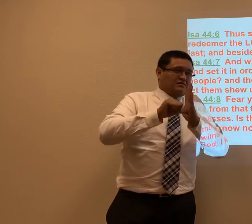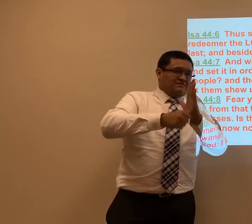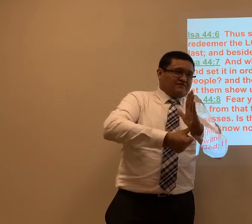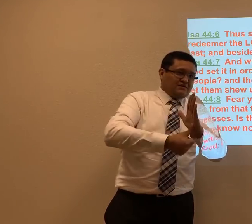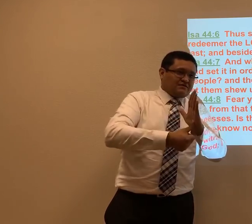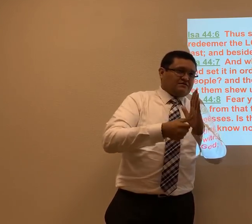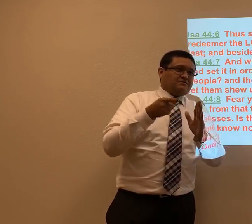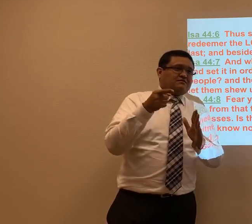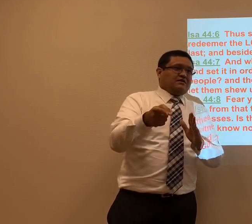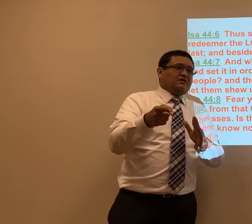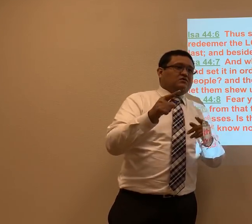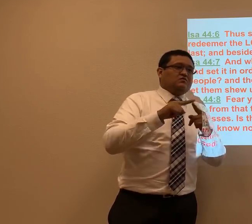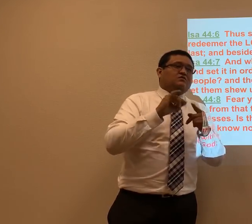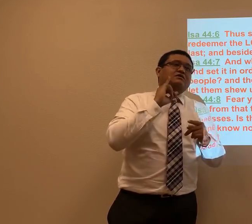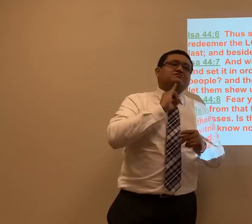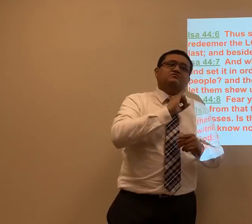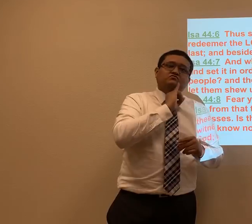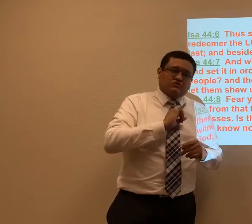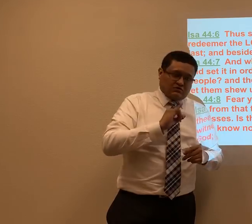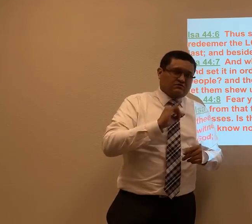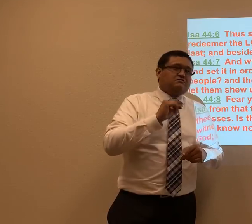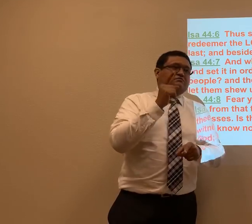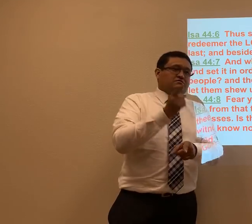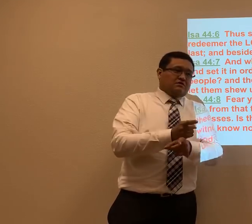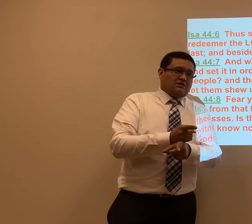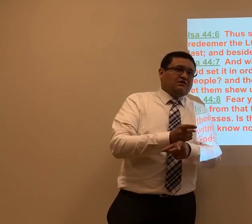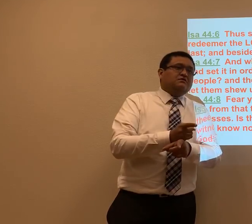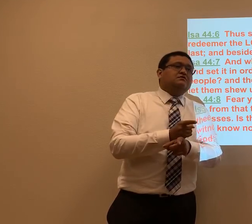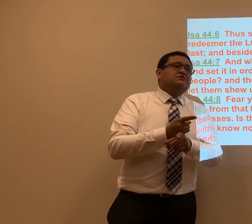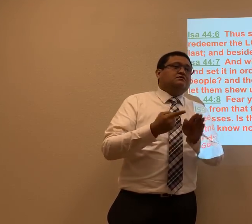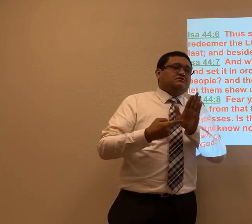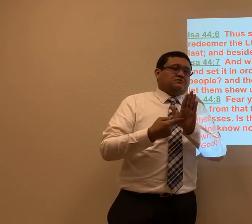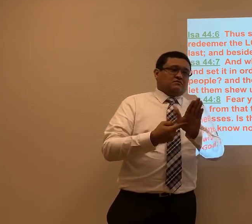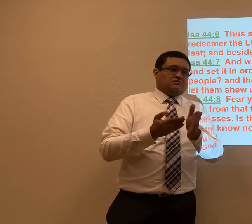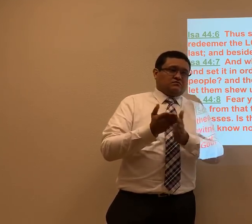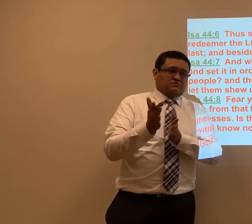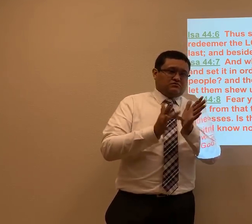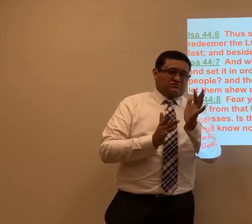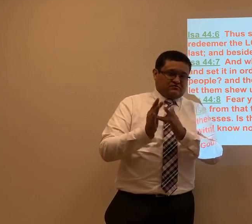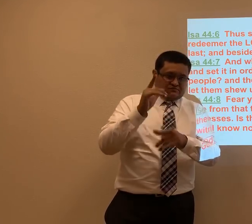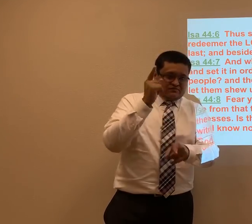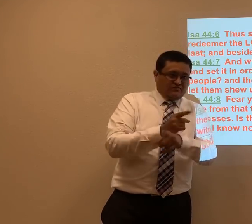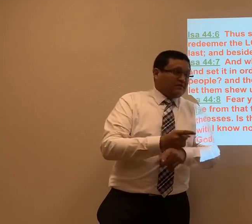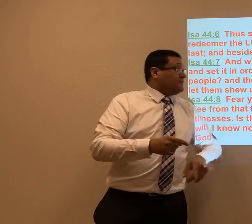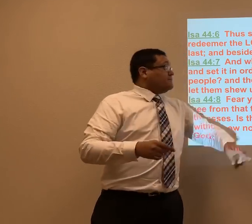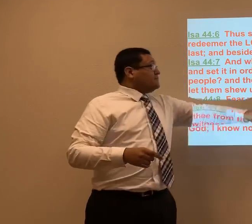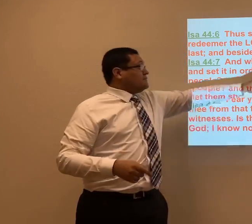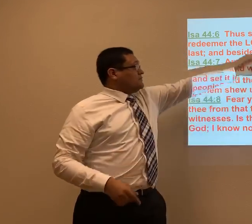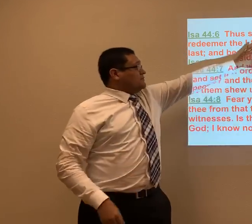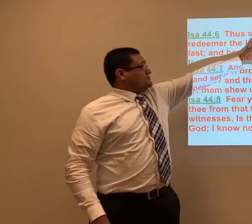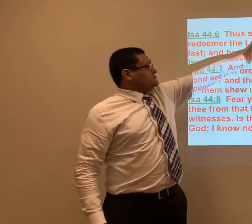emphasized this to Israel, and then he showed us through Jesus. That's right.